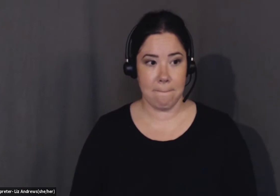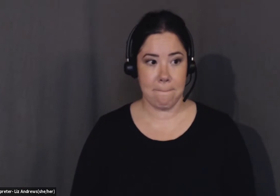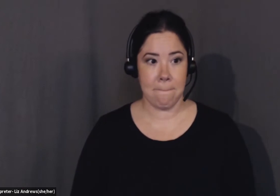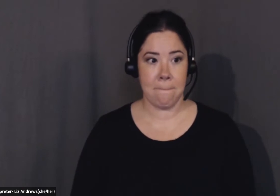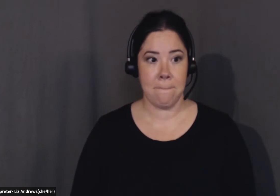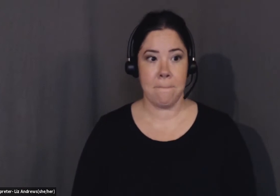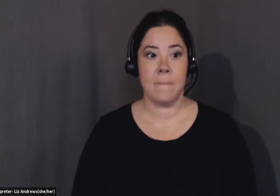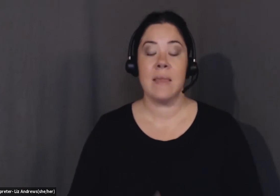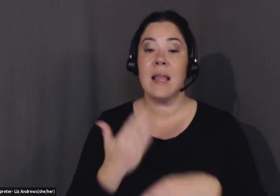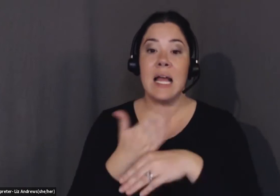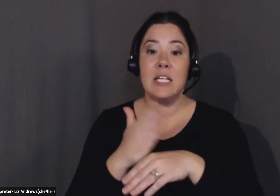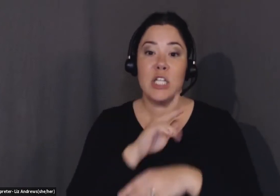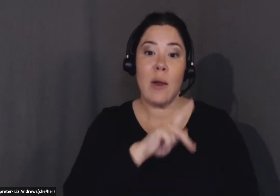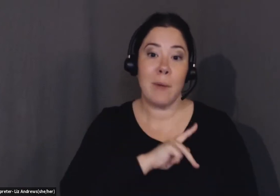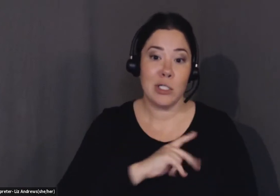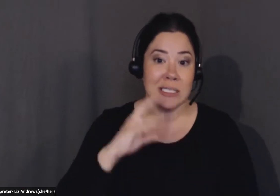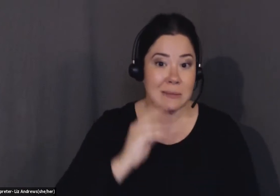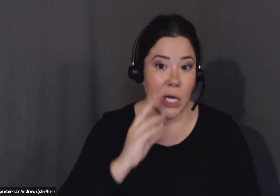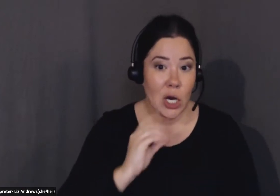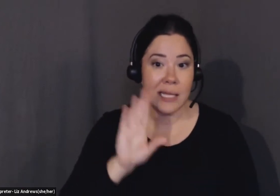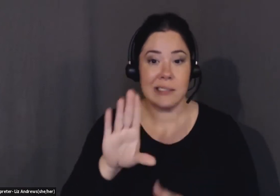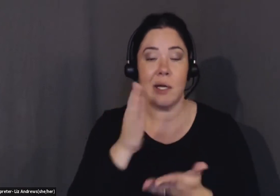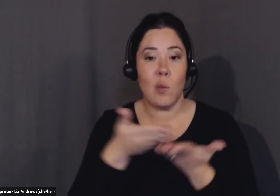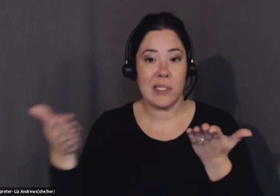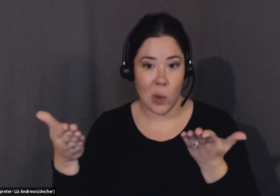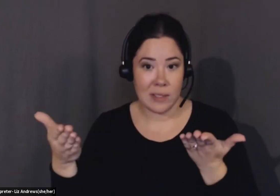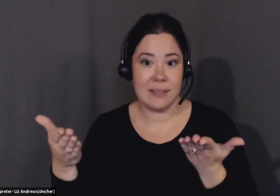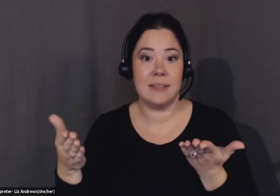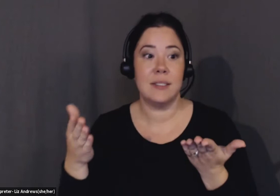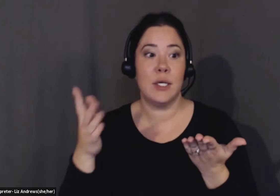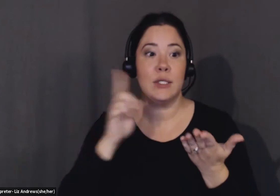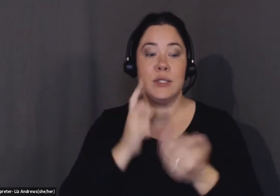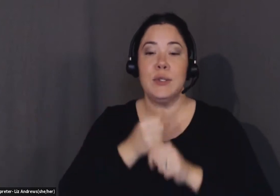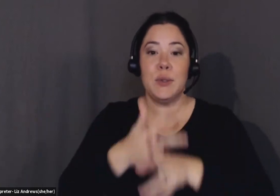Sharing personal experience and resources to inspire peers.